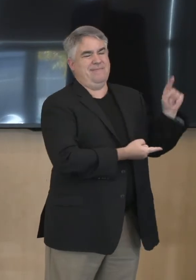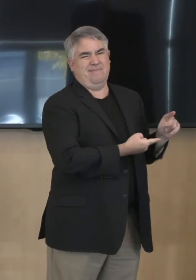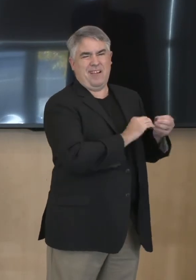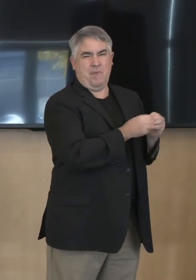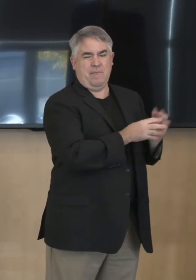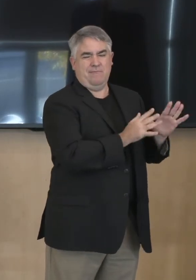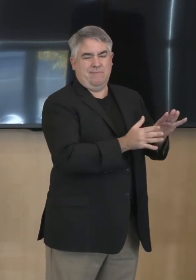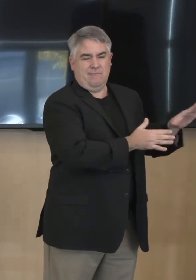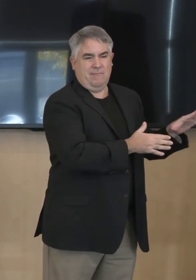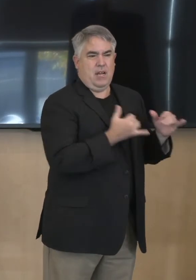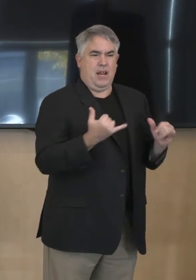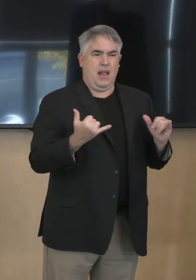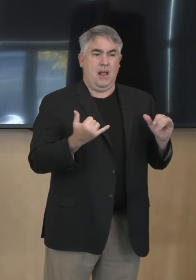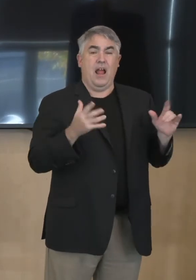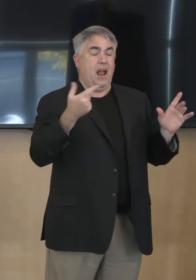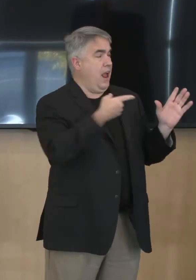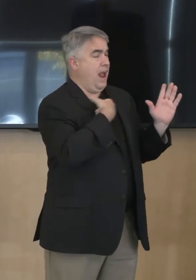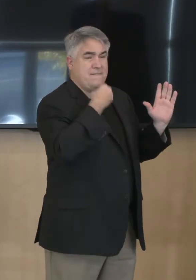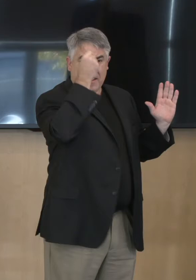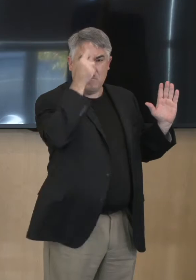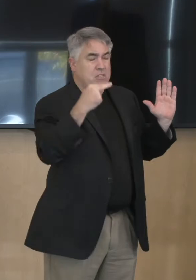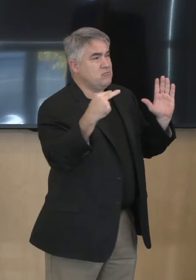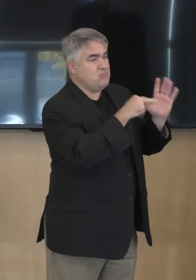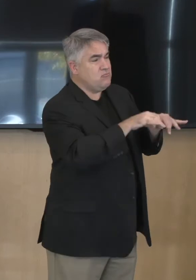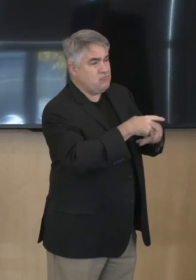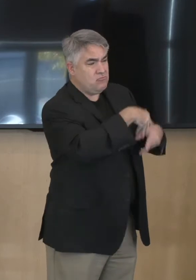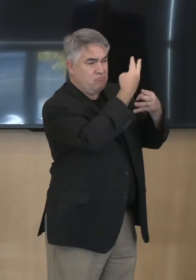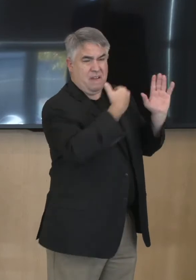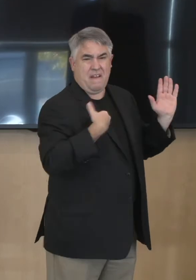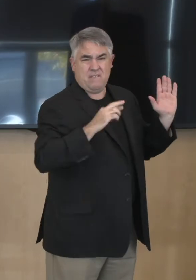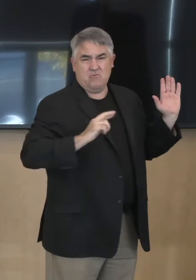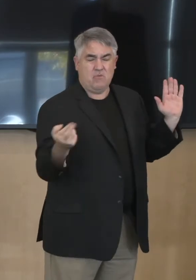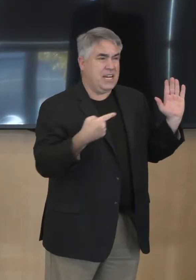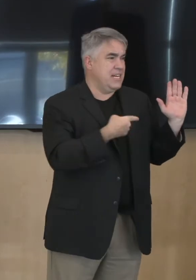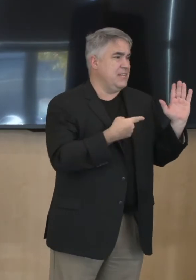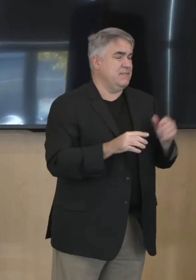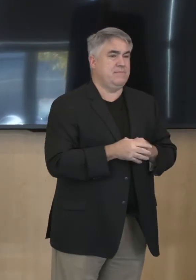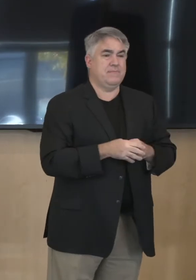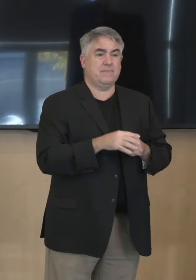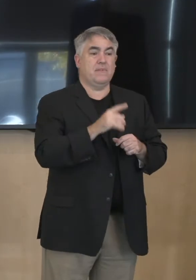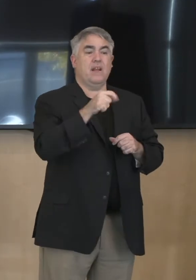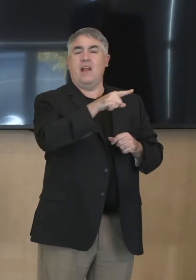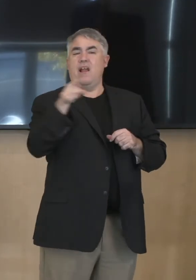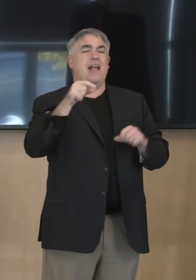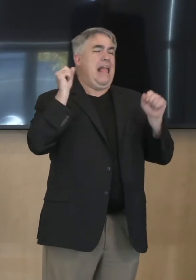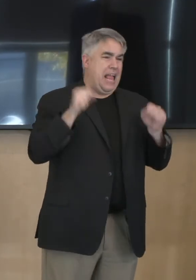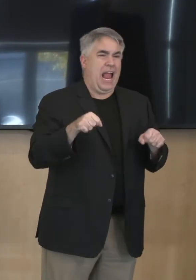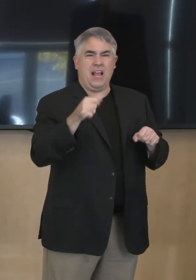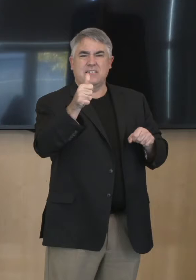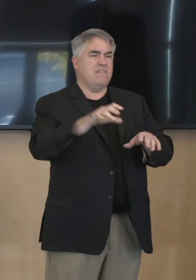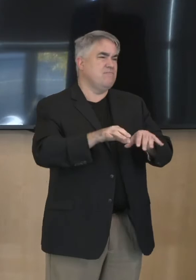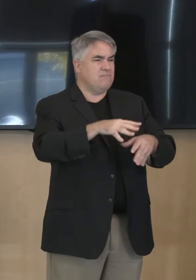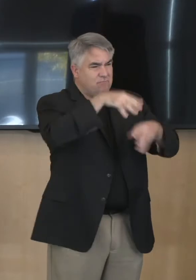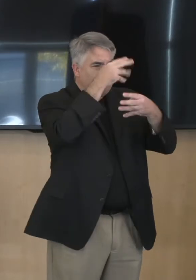the last year will still be available on our website. Will still be published in a very transparent way, and we're still happy to answer questions related